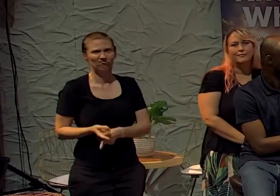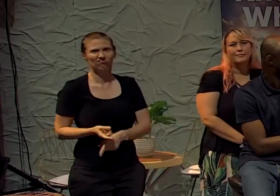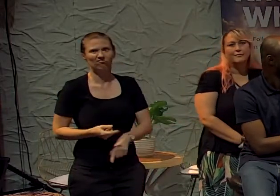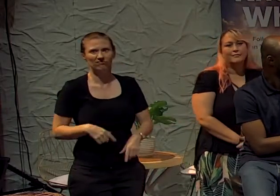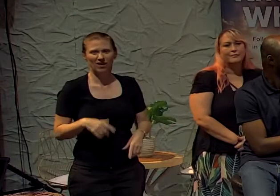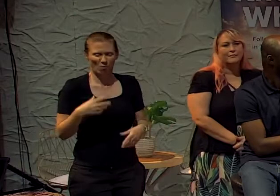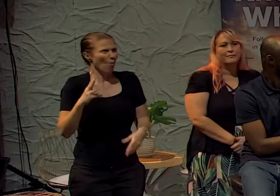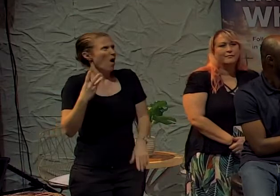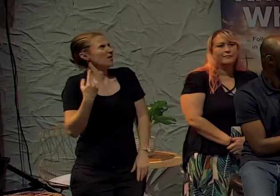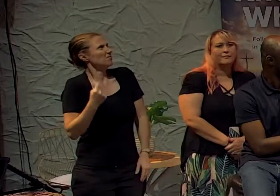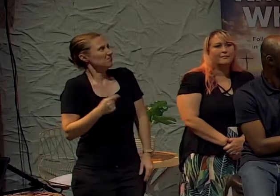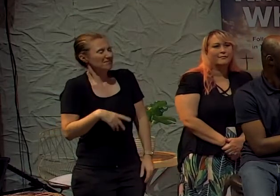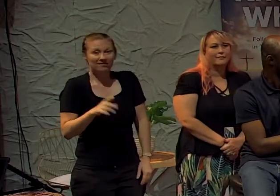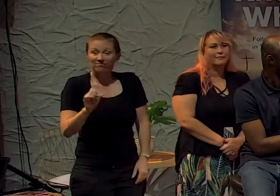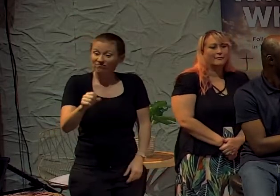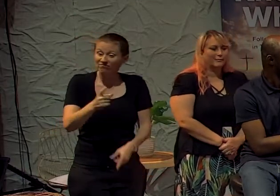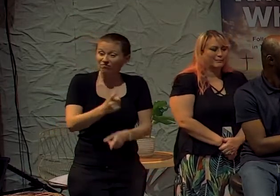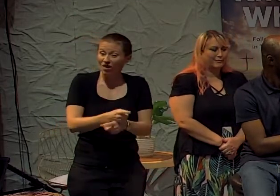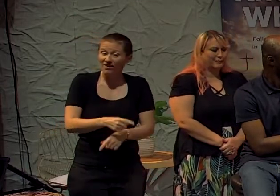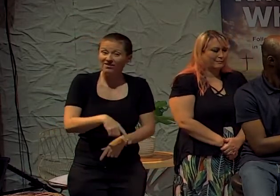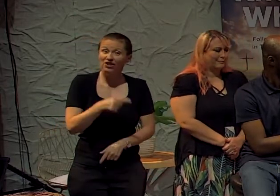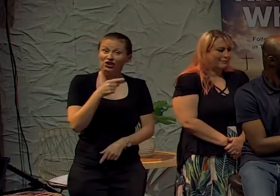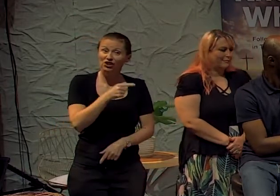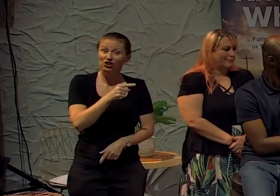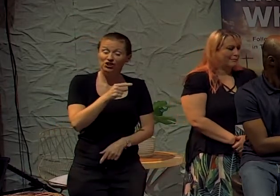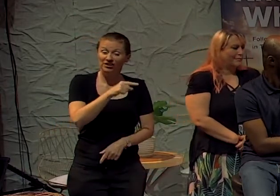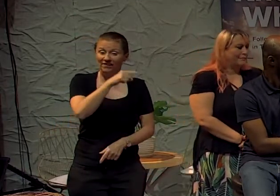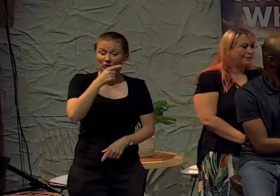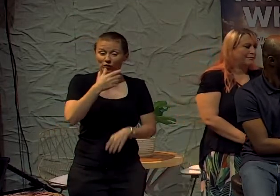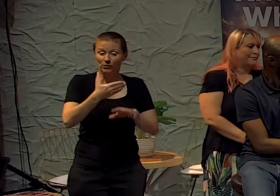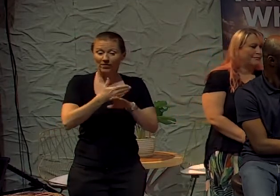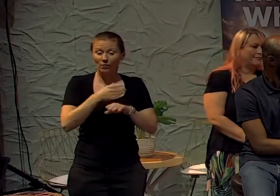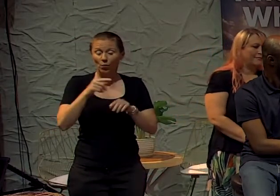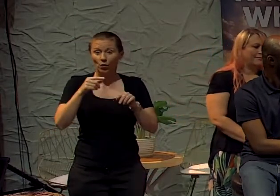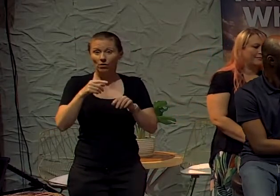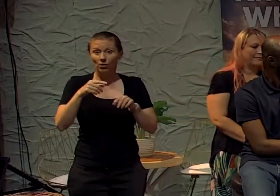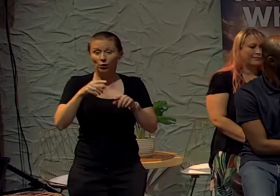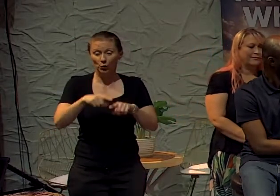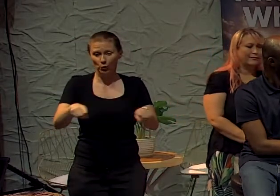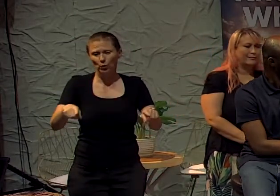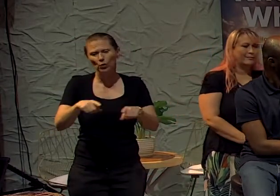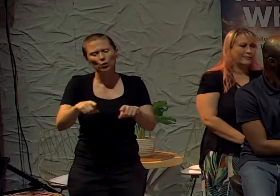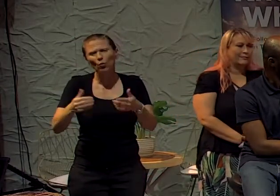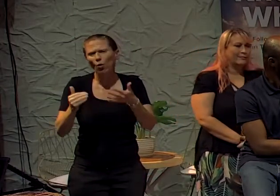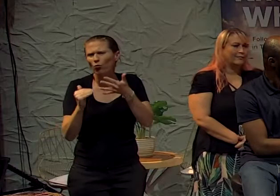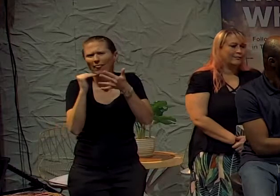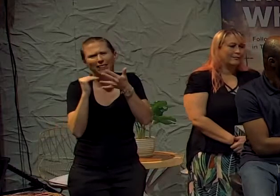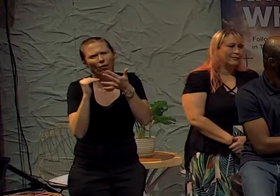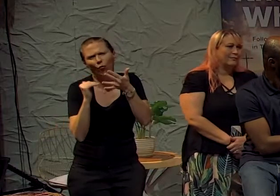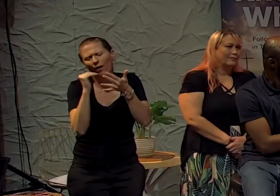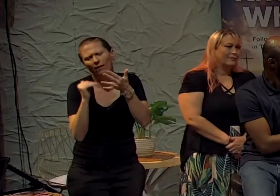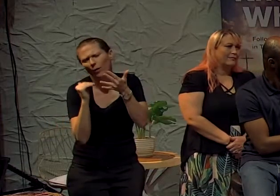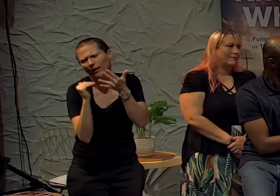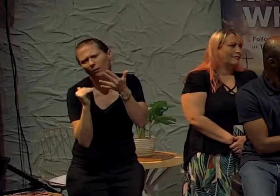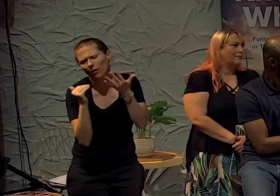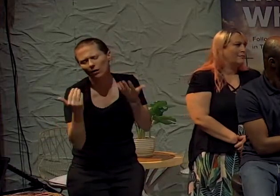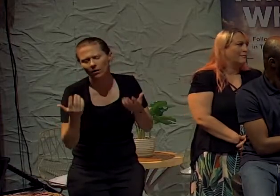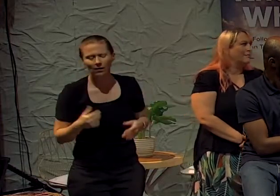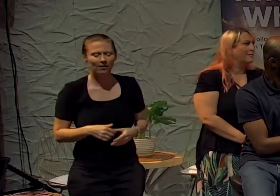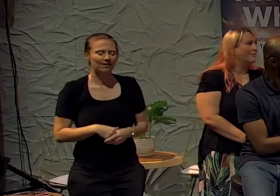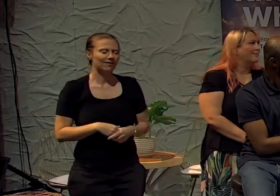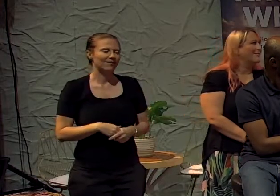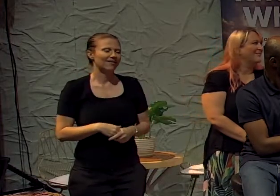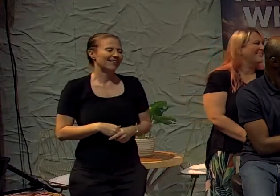Yeah. What? So that's right. She comes before you guys. Now you guys are right there. Da, da, da. Of course, they always,